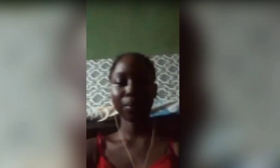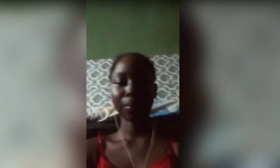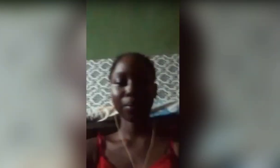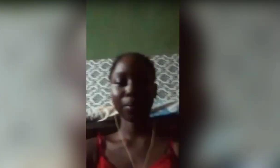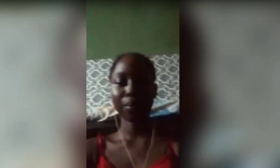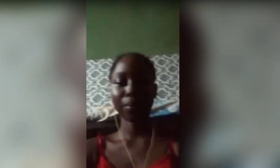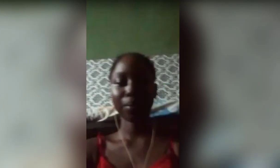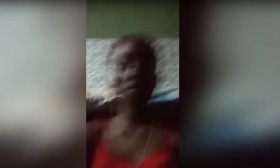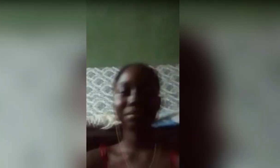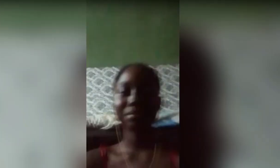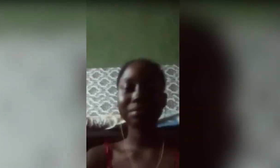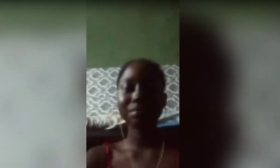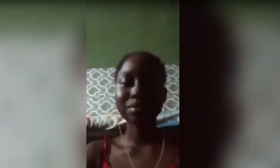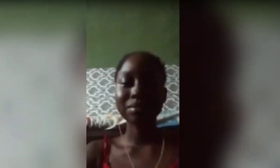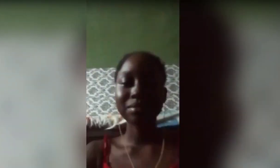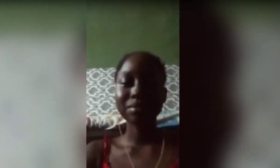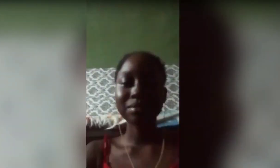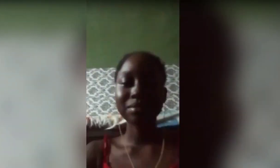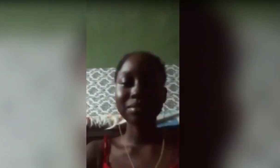Sign good morning.